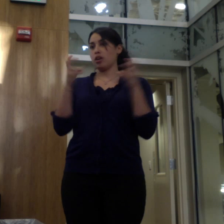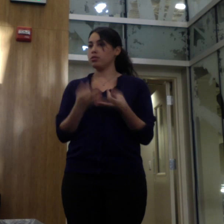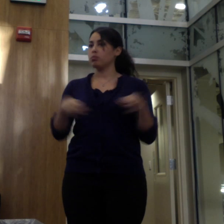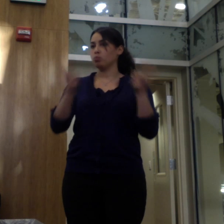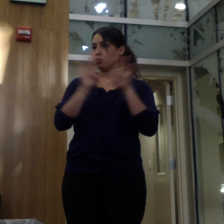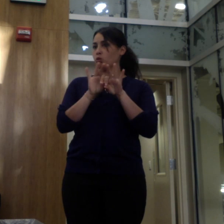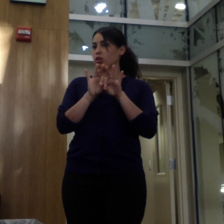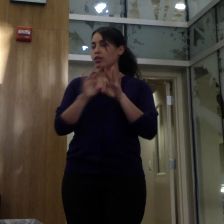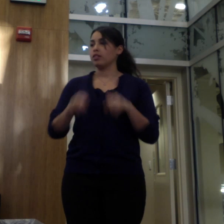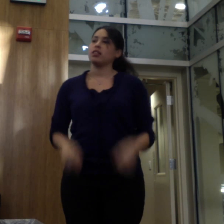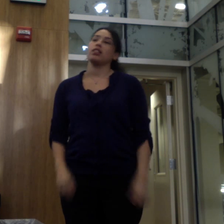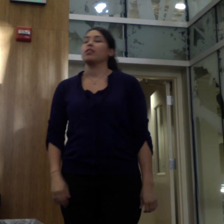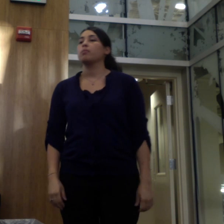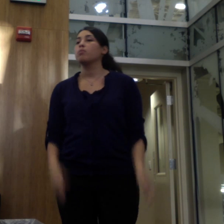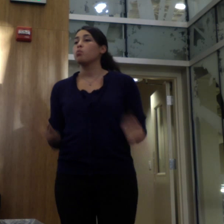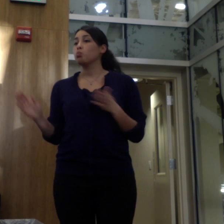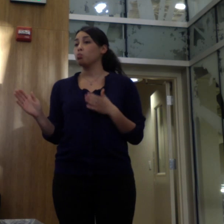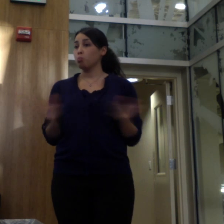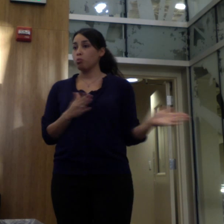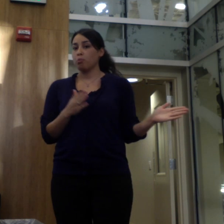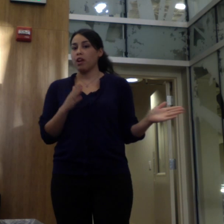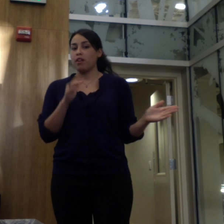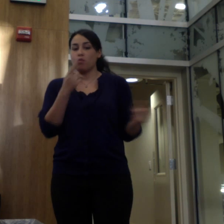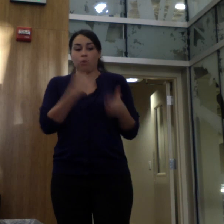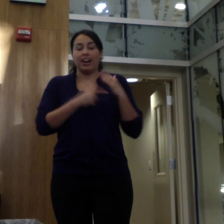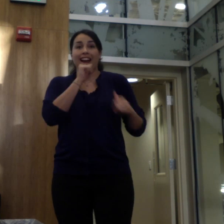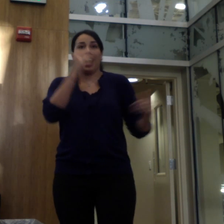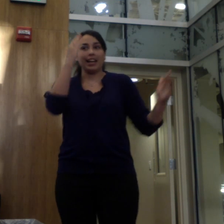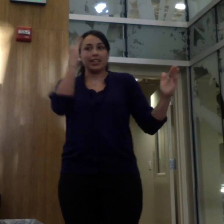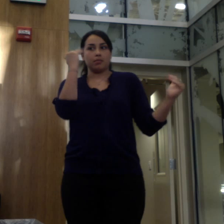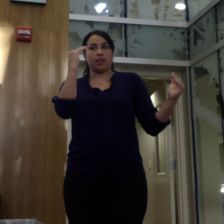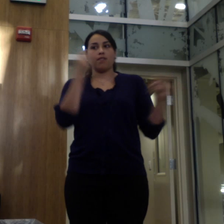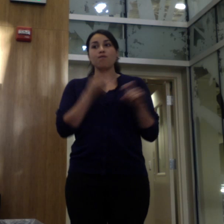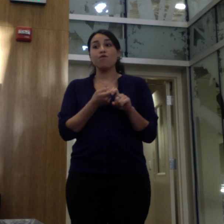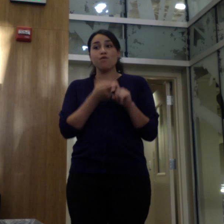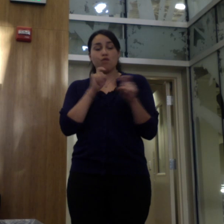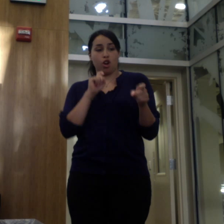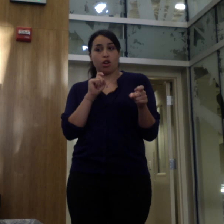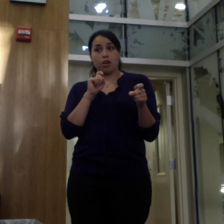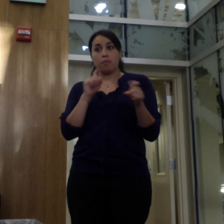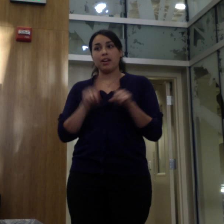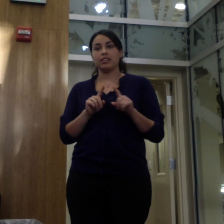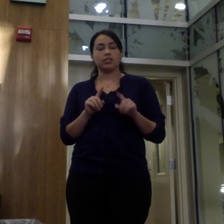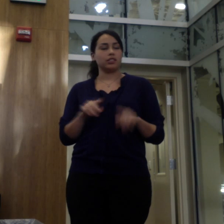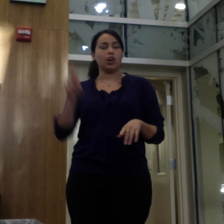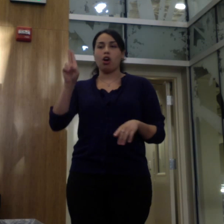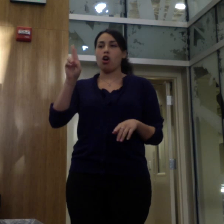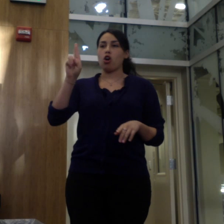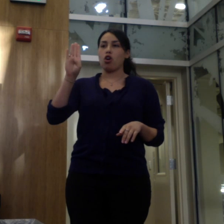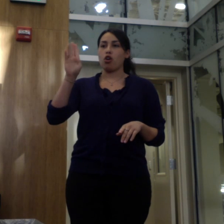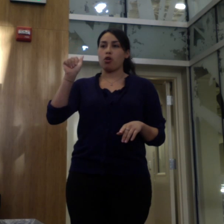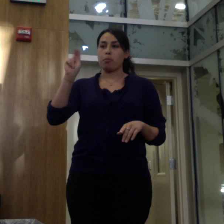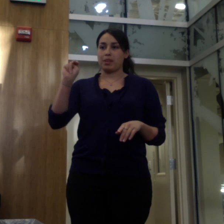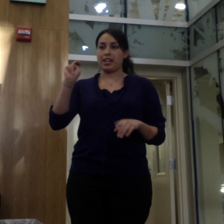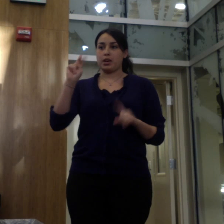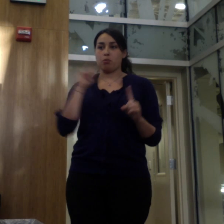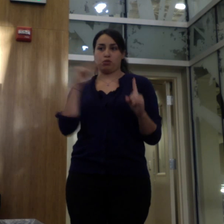tonight. Preparing for the unexpected from an urban perspective. I also teach wilderness